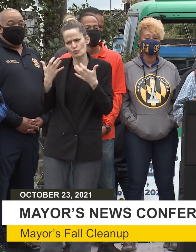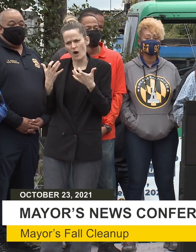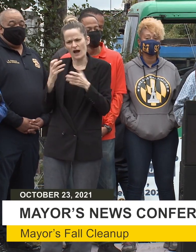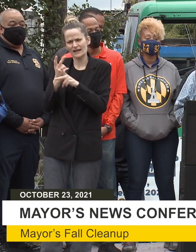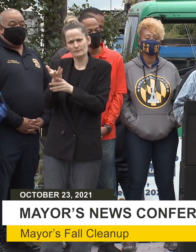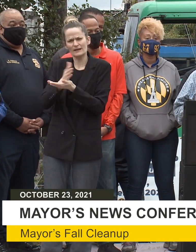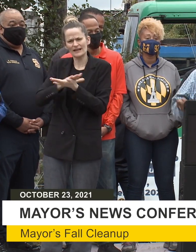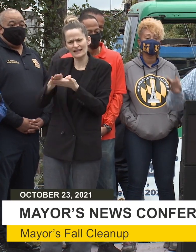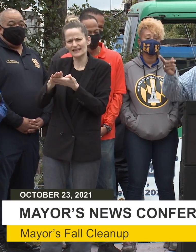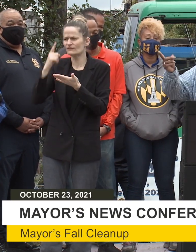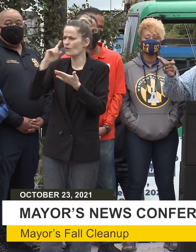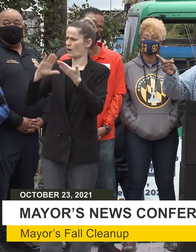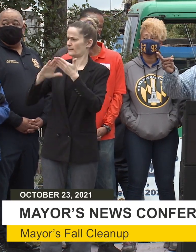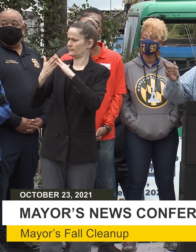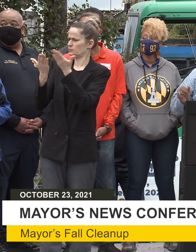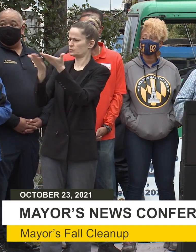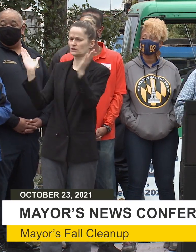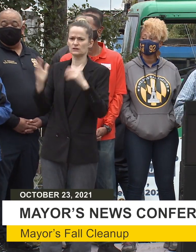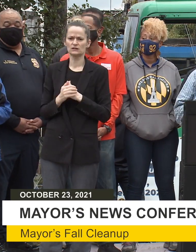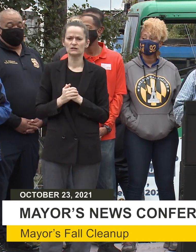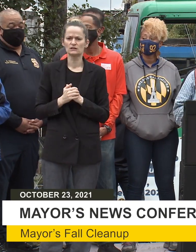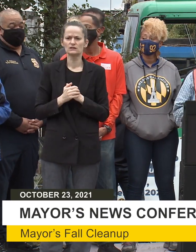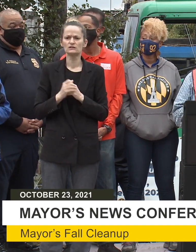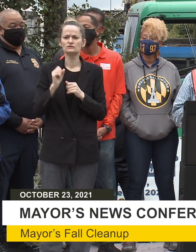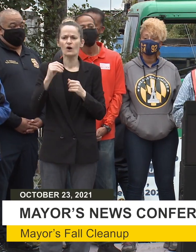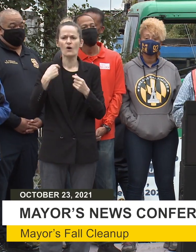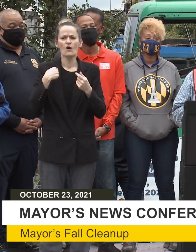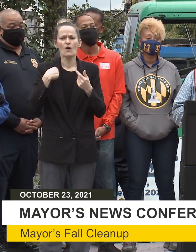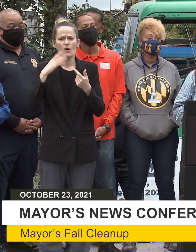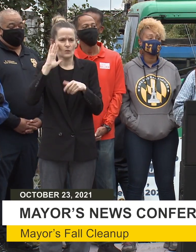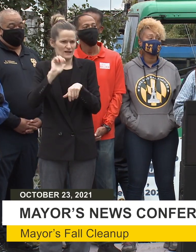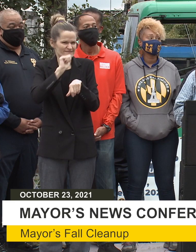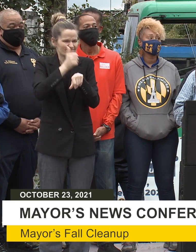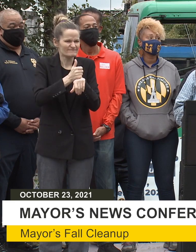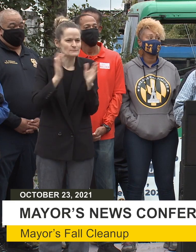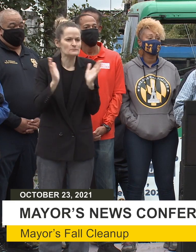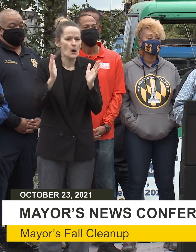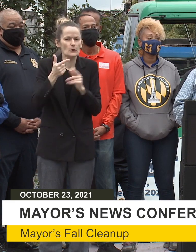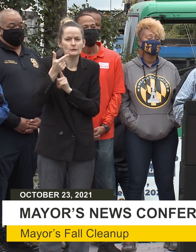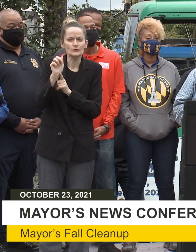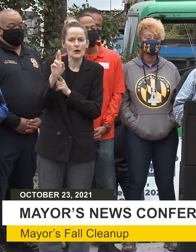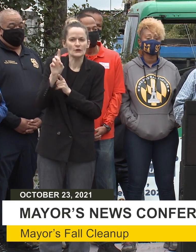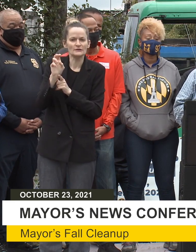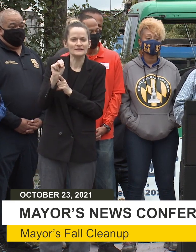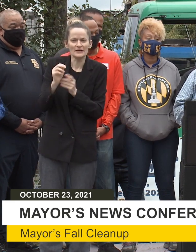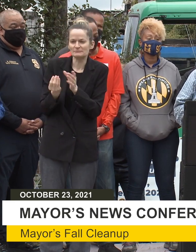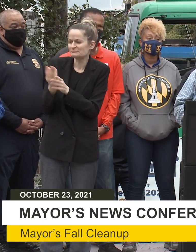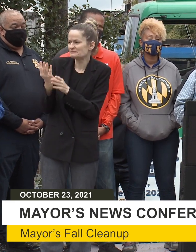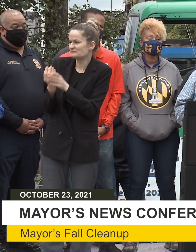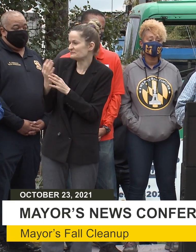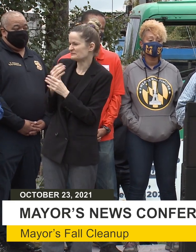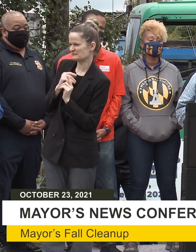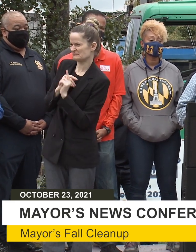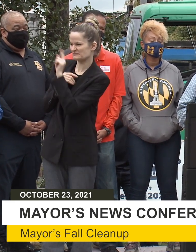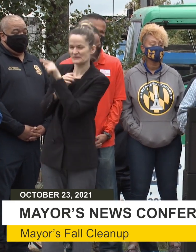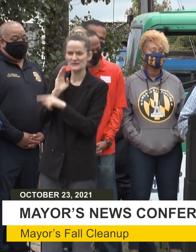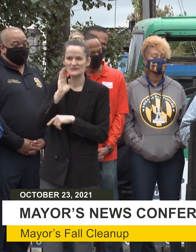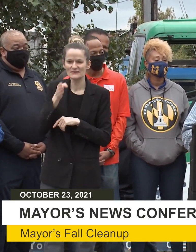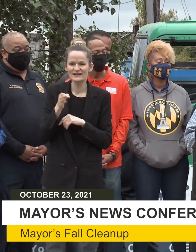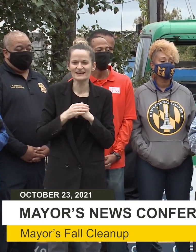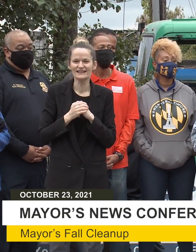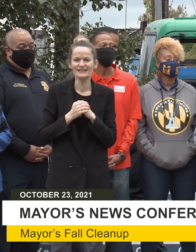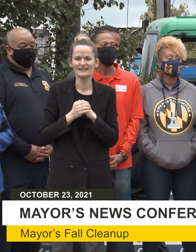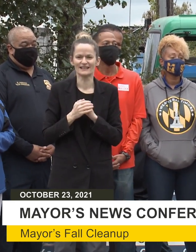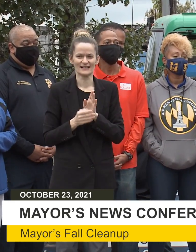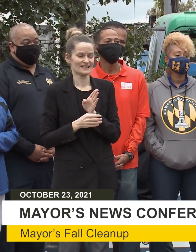reusable space, that and the future site of our garden. And then if you notice the Pratt Street lot, Pratt and Bentlow, which will be